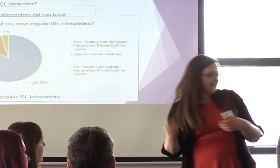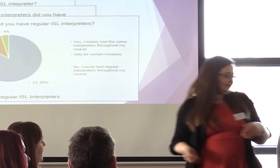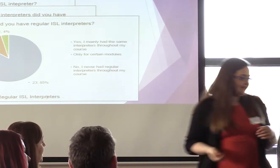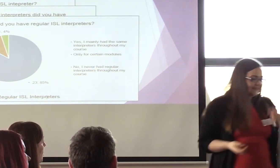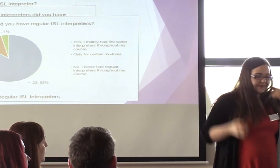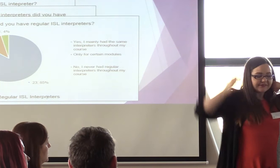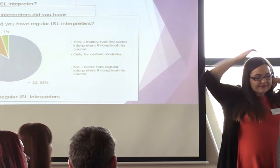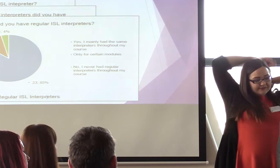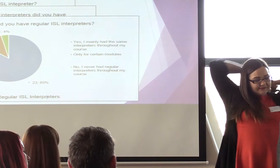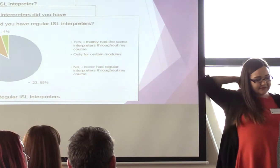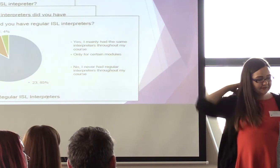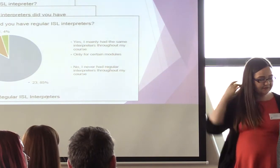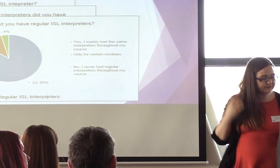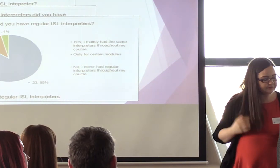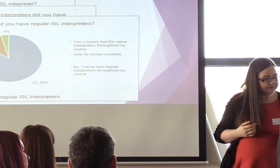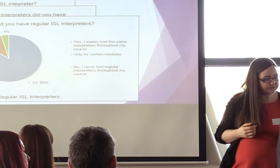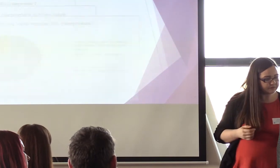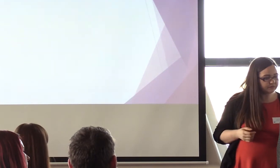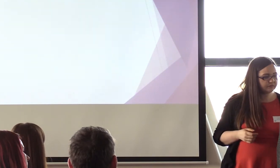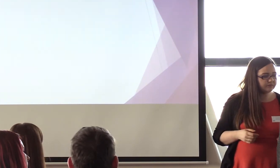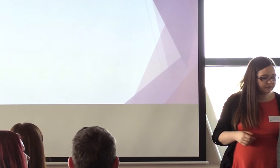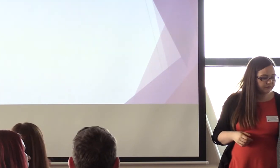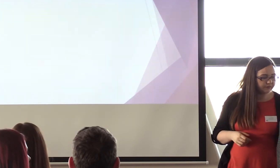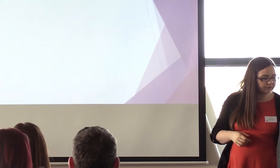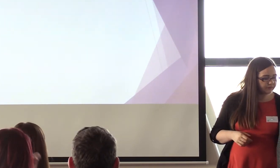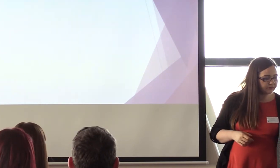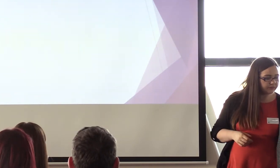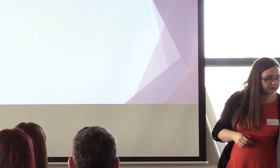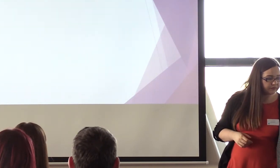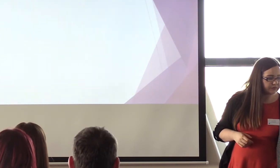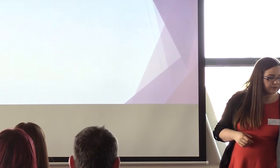they said no because there was no other option for them to click on the survey.